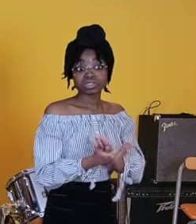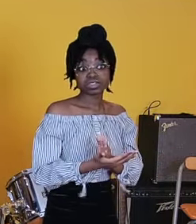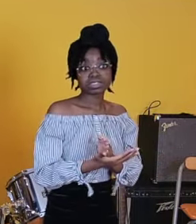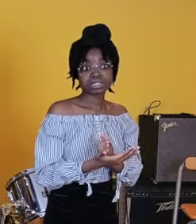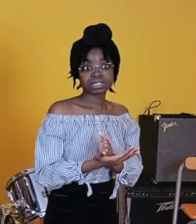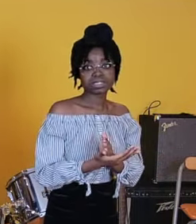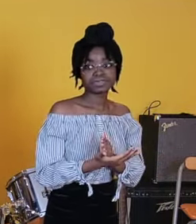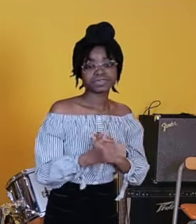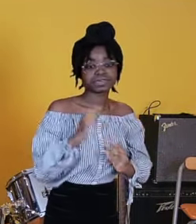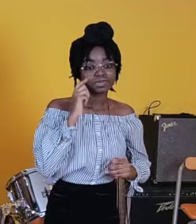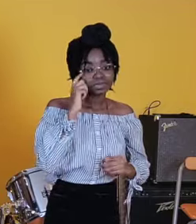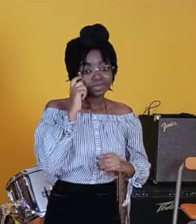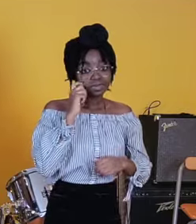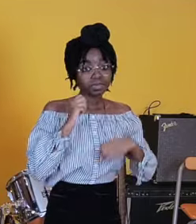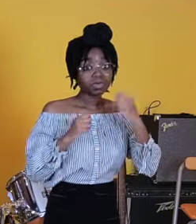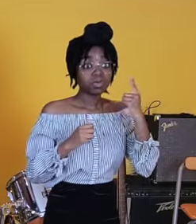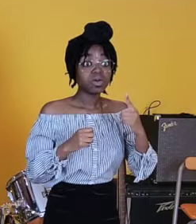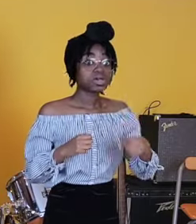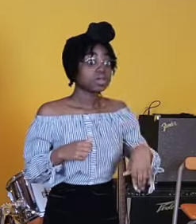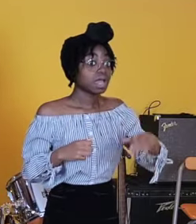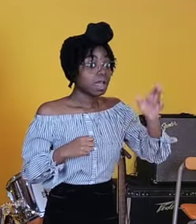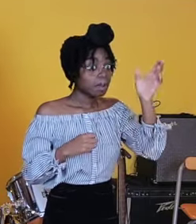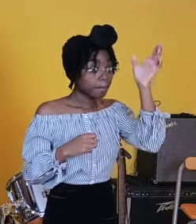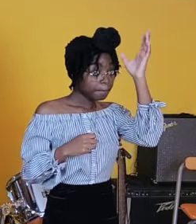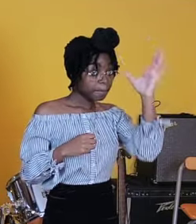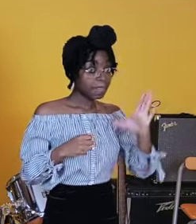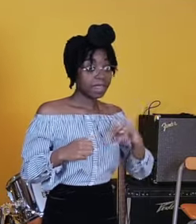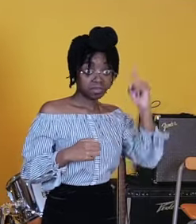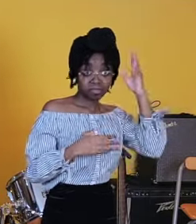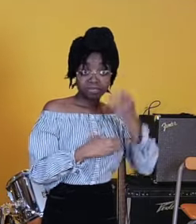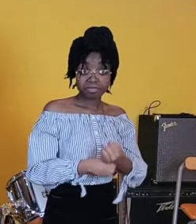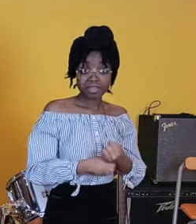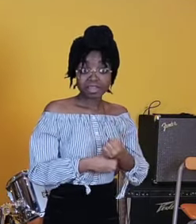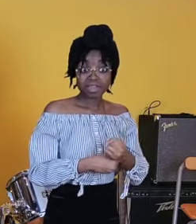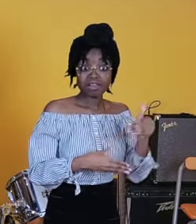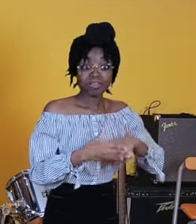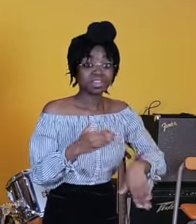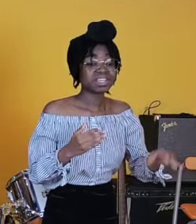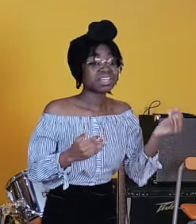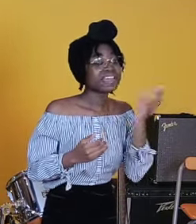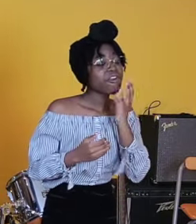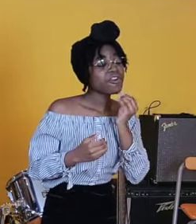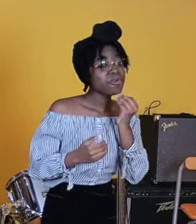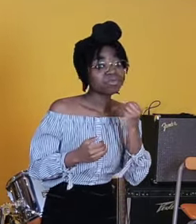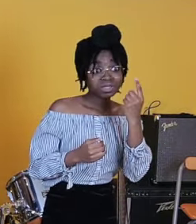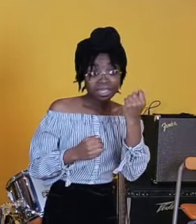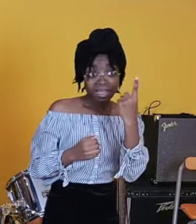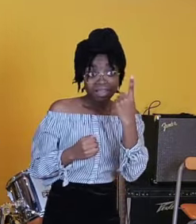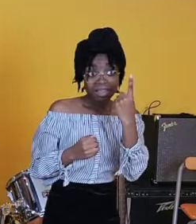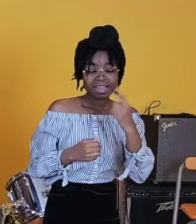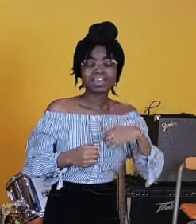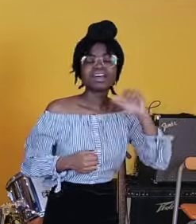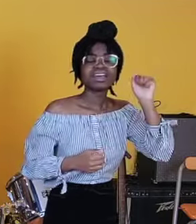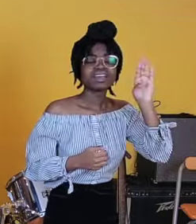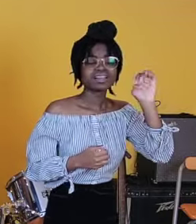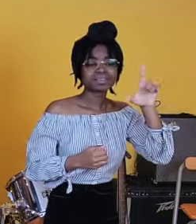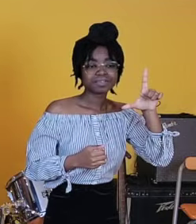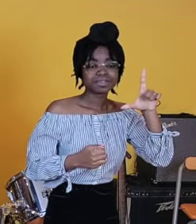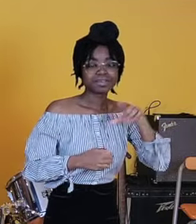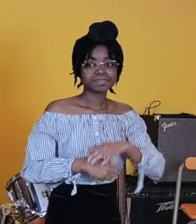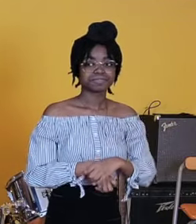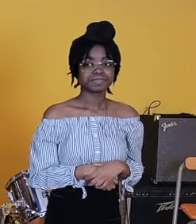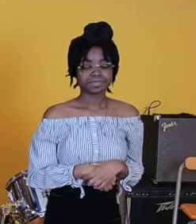men of faith was Abel. One of these men of faith in Hebrews 11 was Abel. Now, this does say